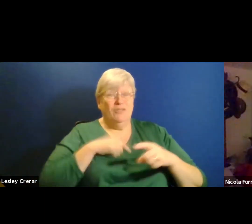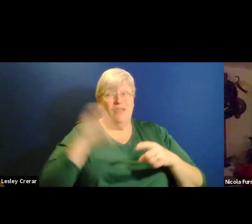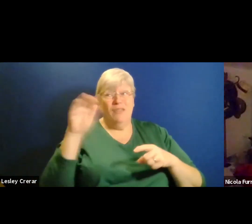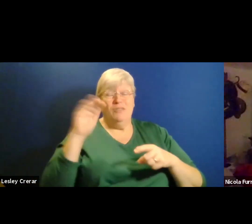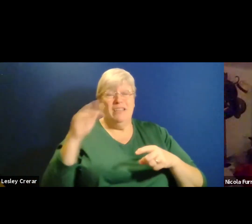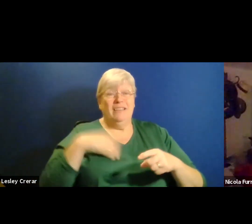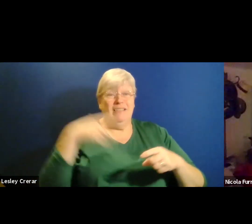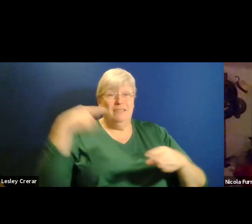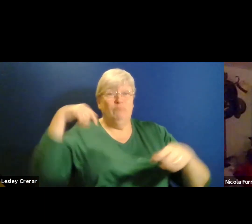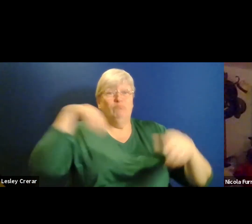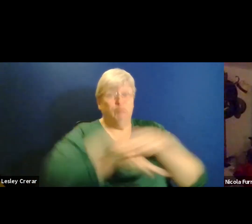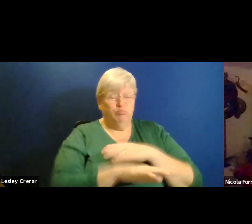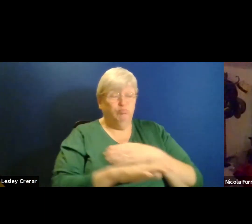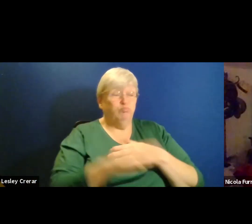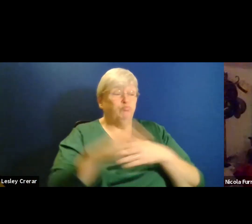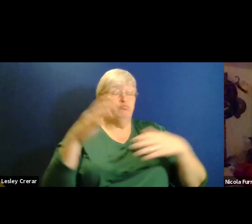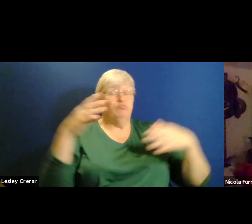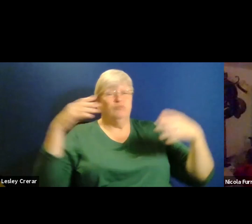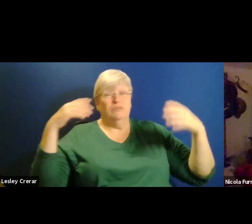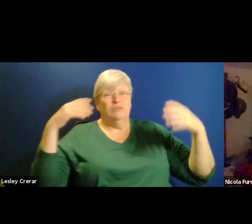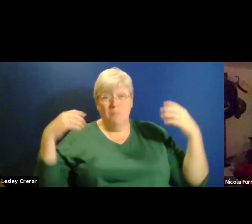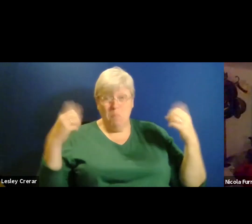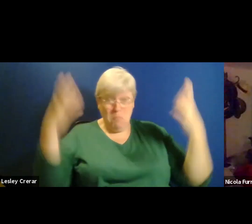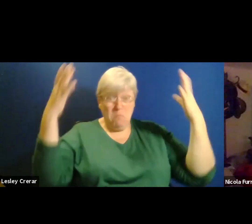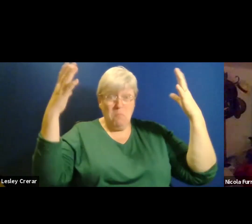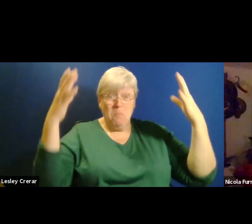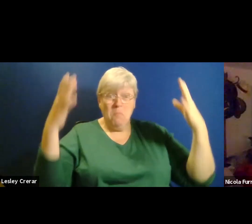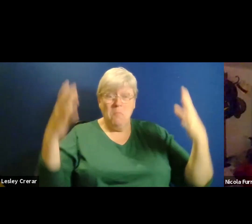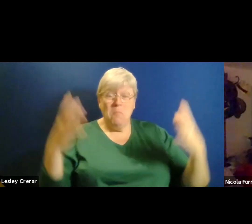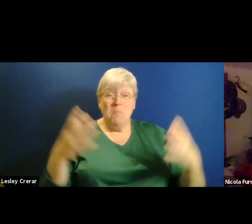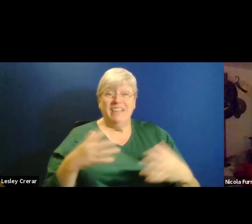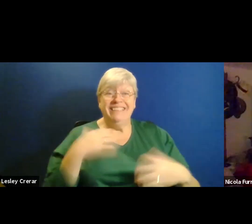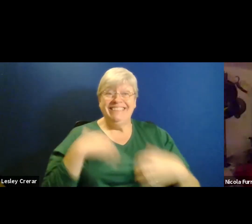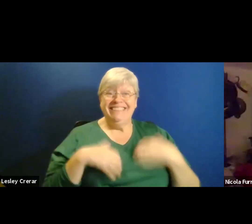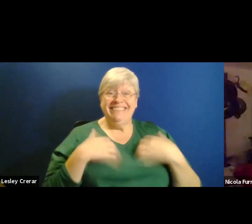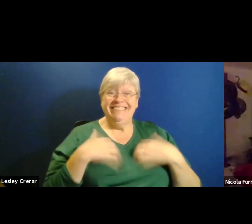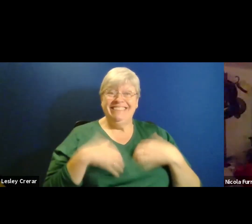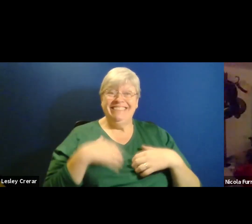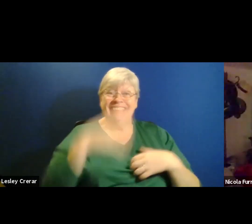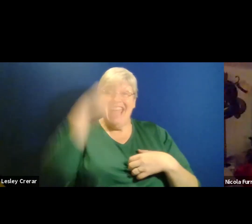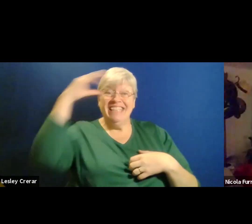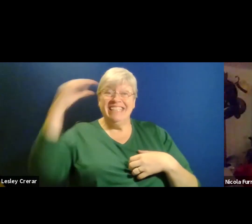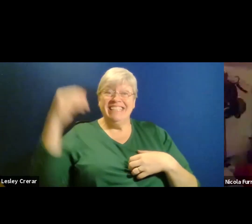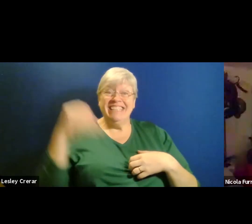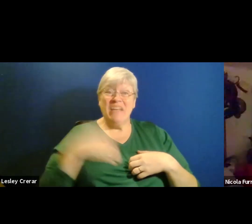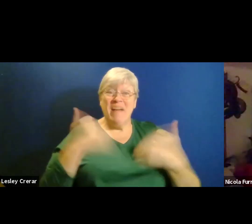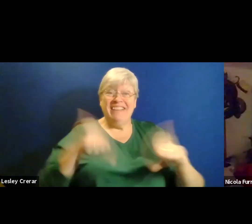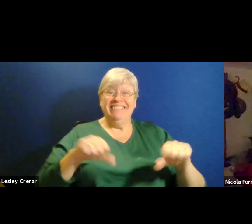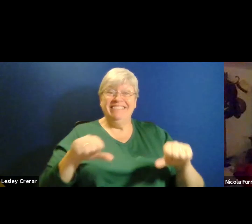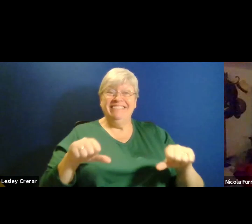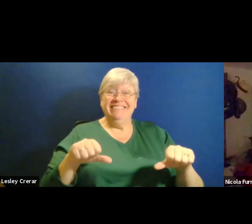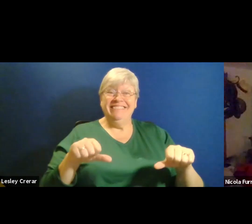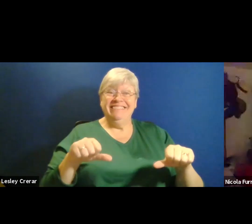and purged, we emerged gaping. Trick it, summer selkies at last.